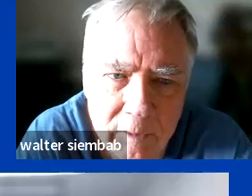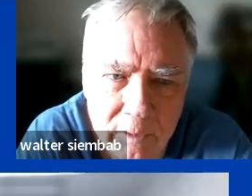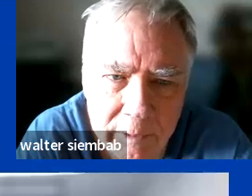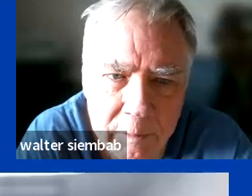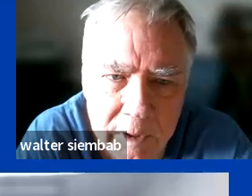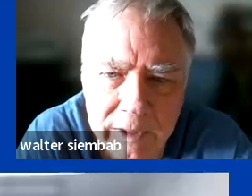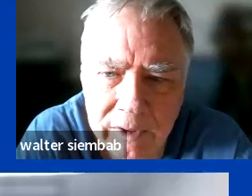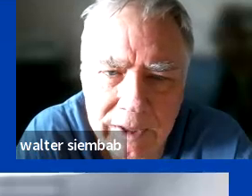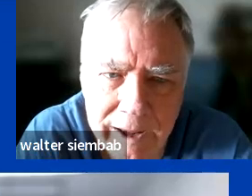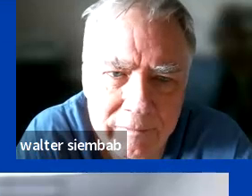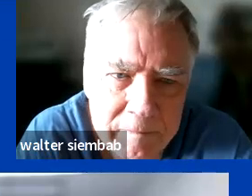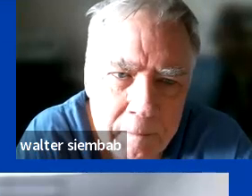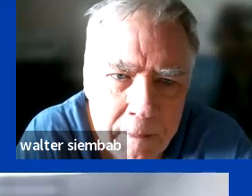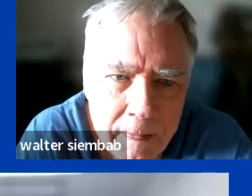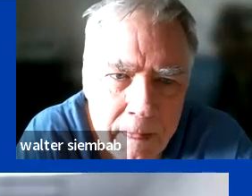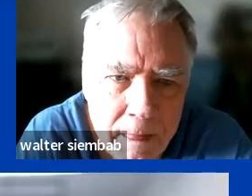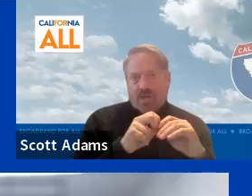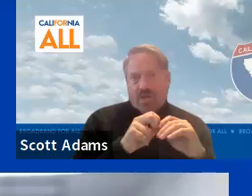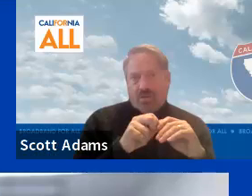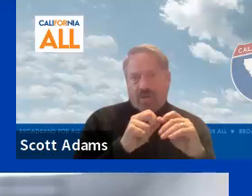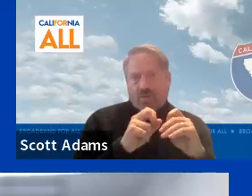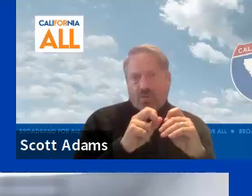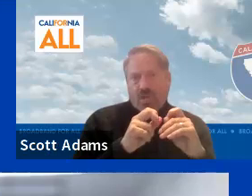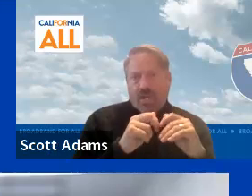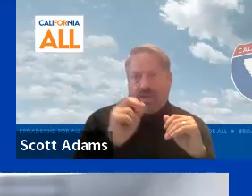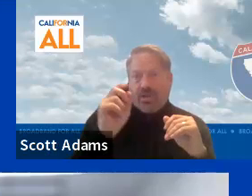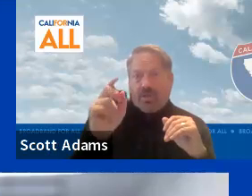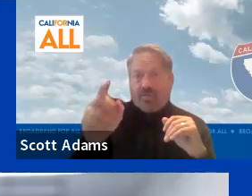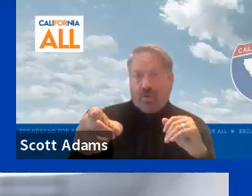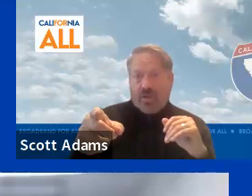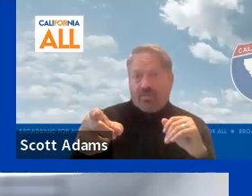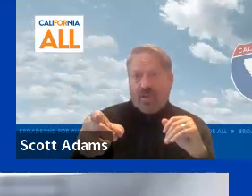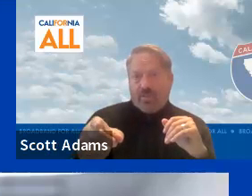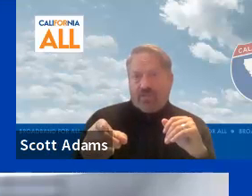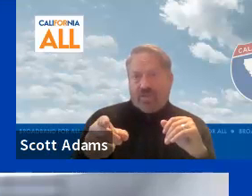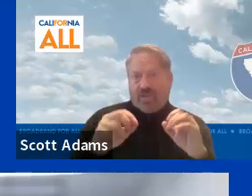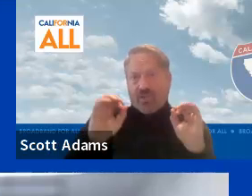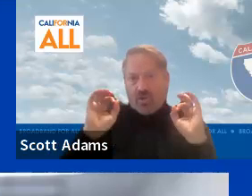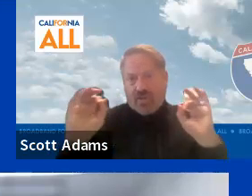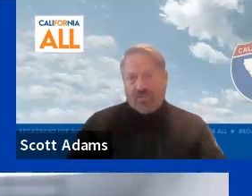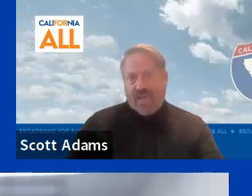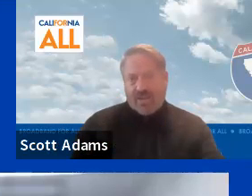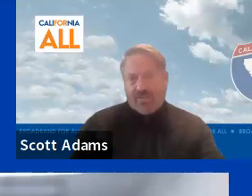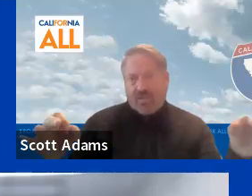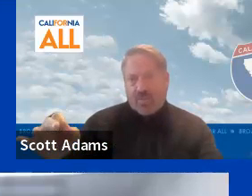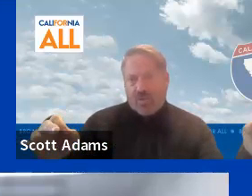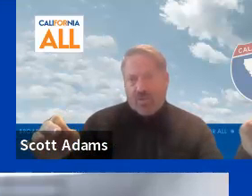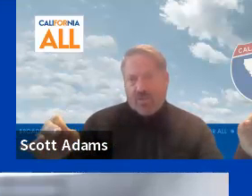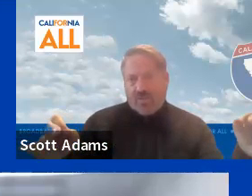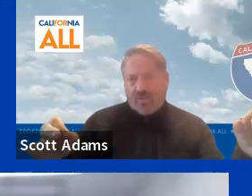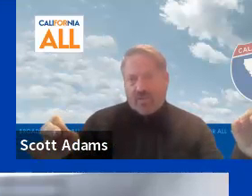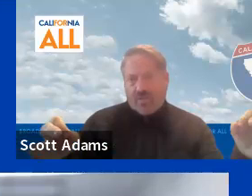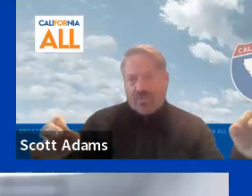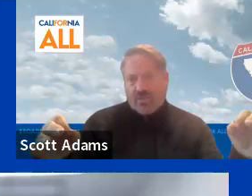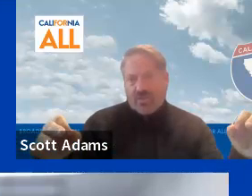the DEAM tool. That would be great to see that. Got it. Okay, cool. And so have South Bay Cities, are you guys actively promoting